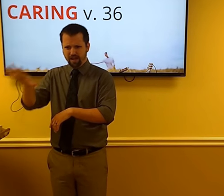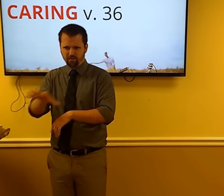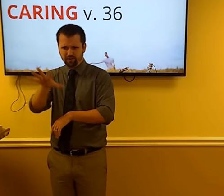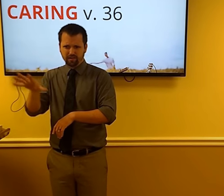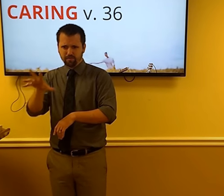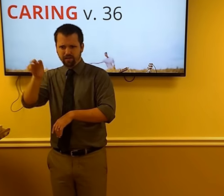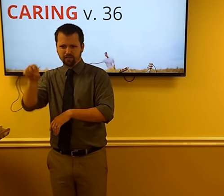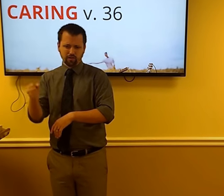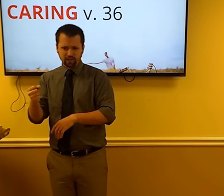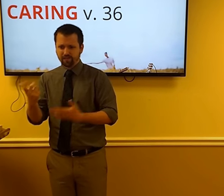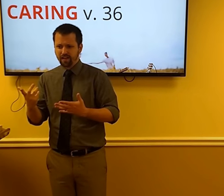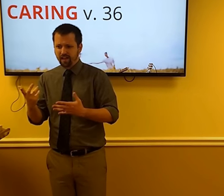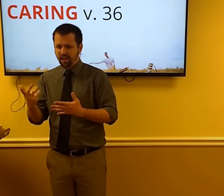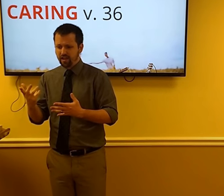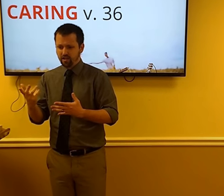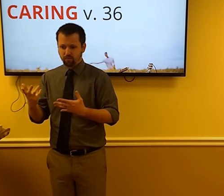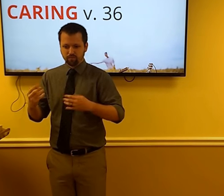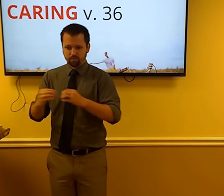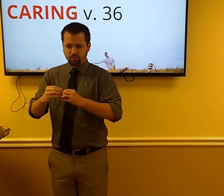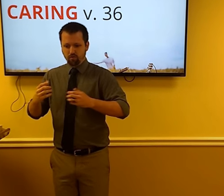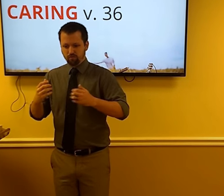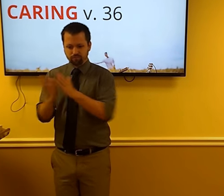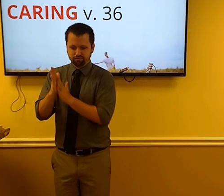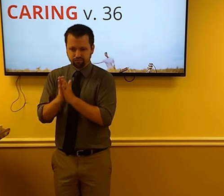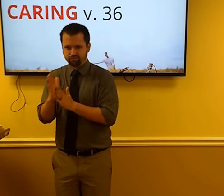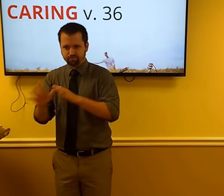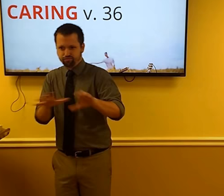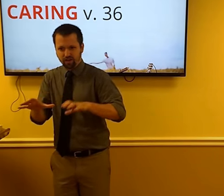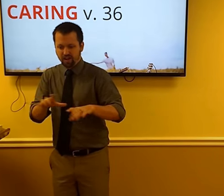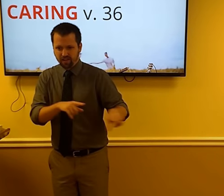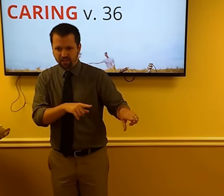about in his 30s. And, you know, more,